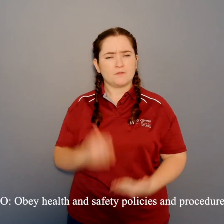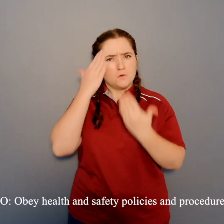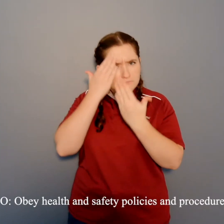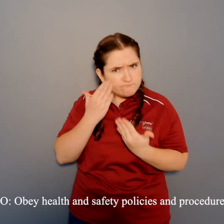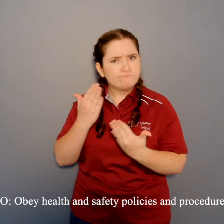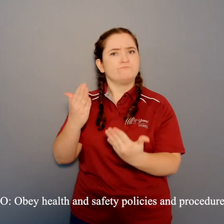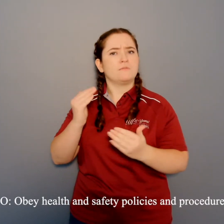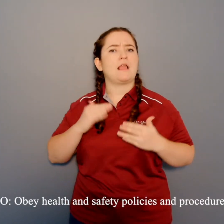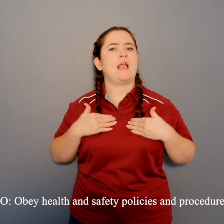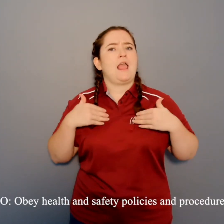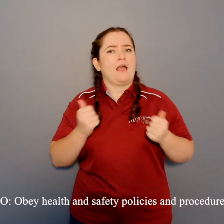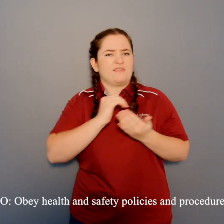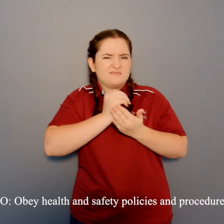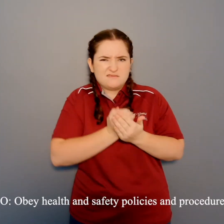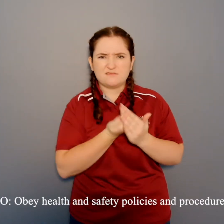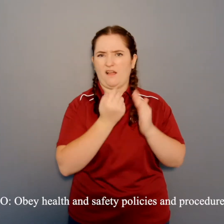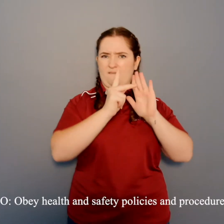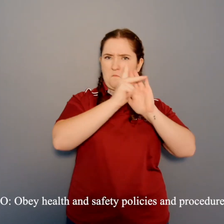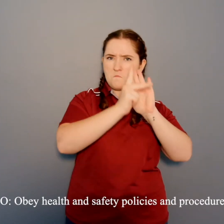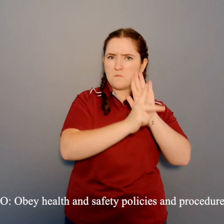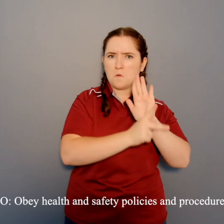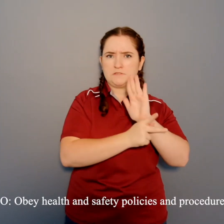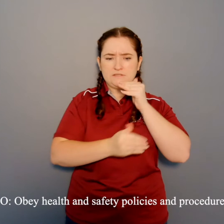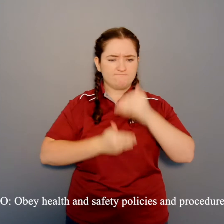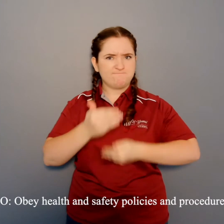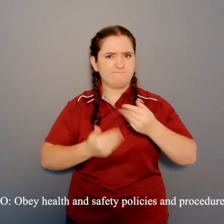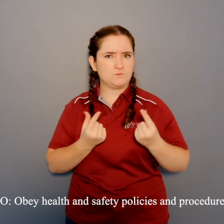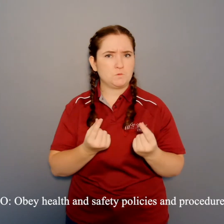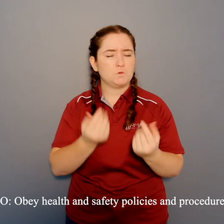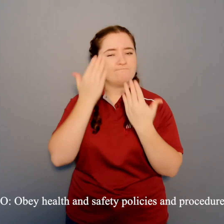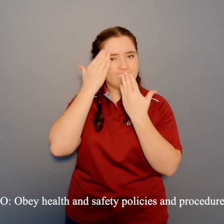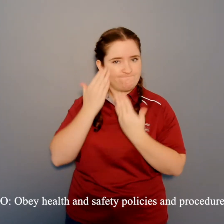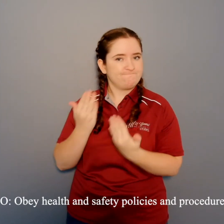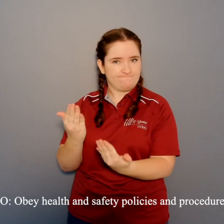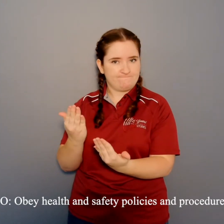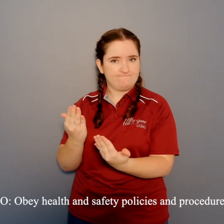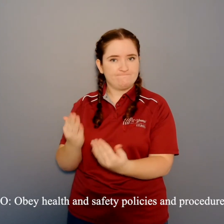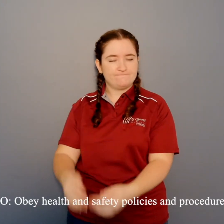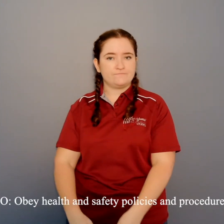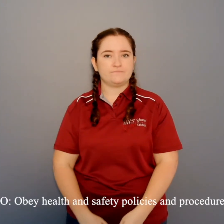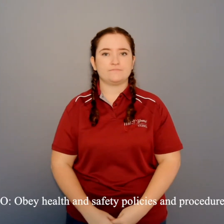O. Obey the health and safety policies and procedures.